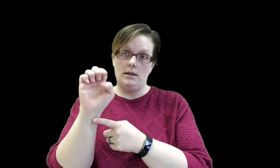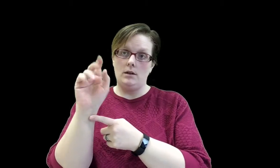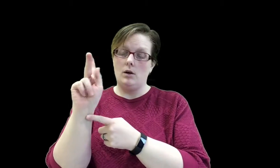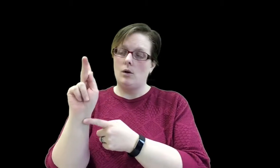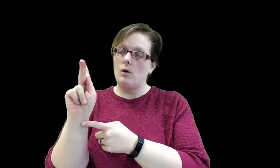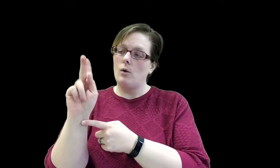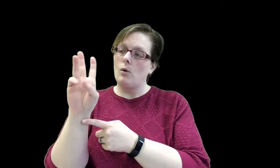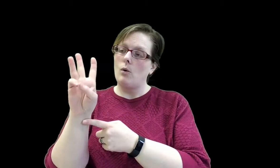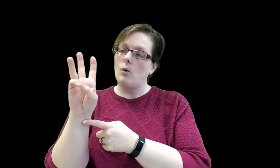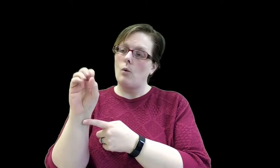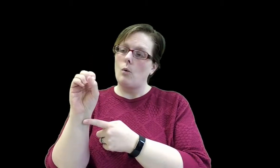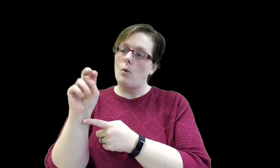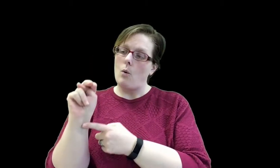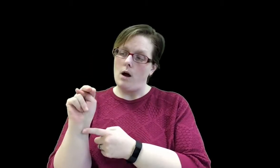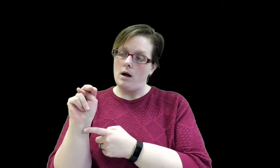Taekwondo.